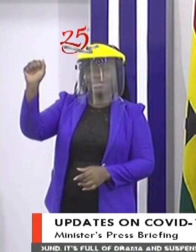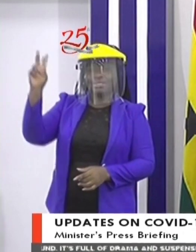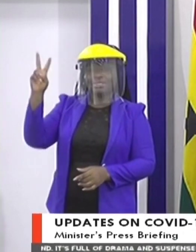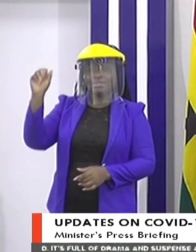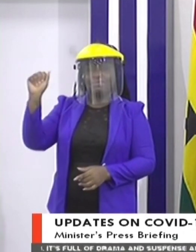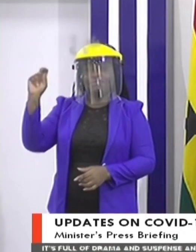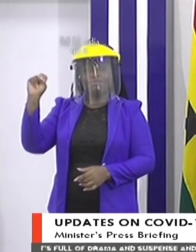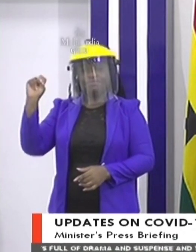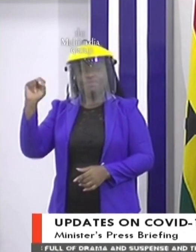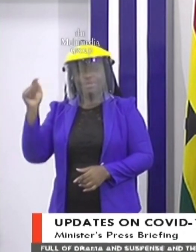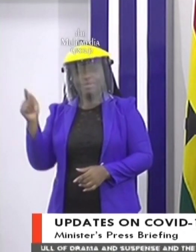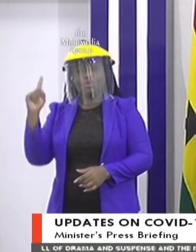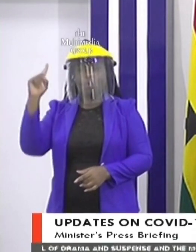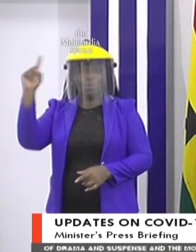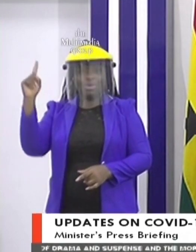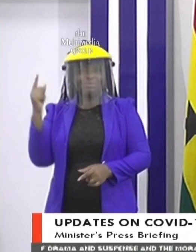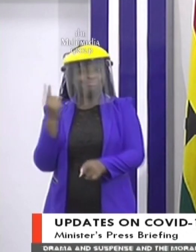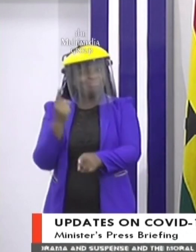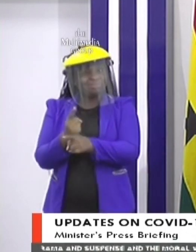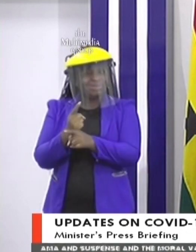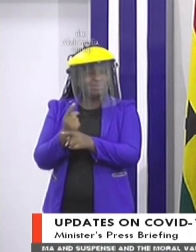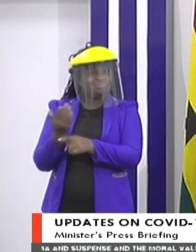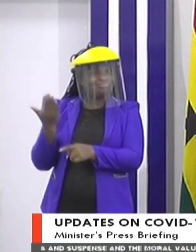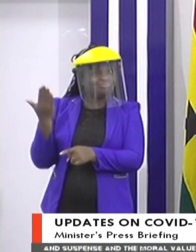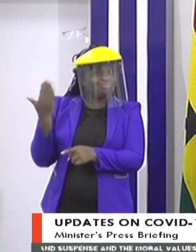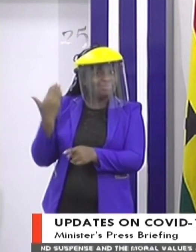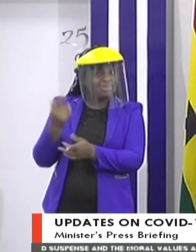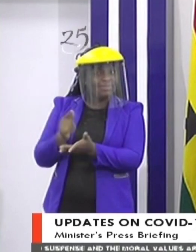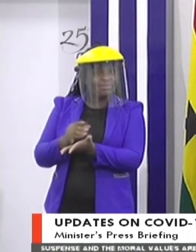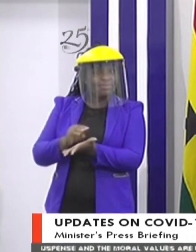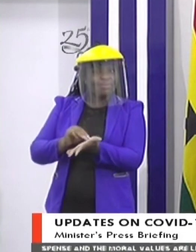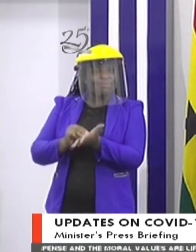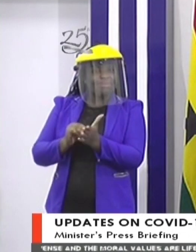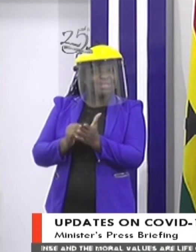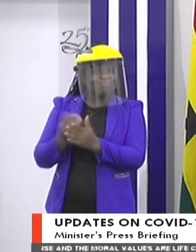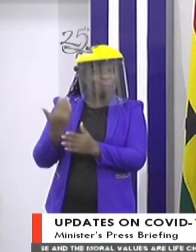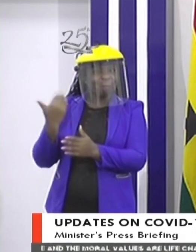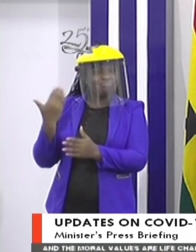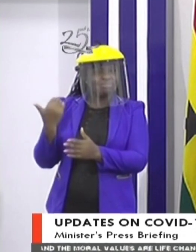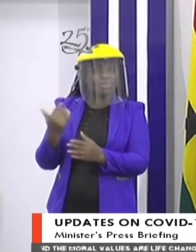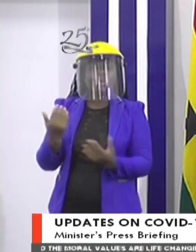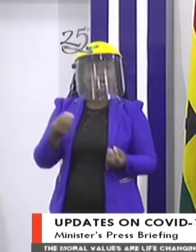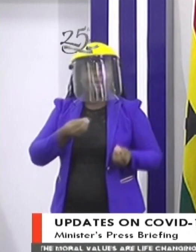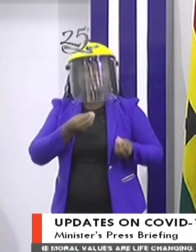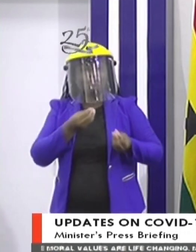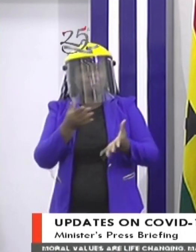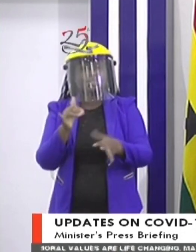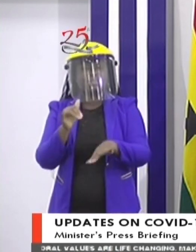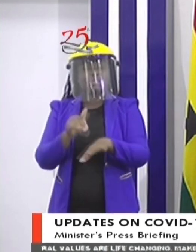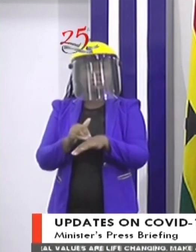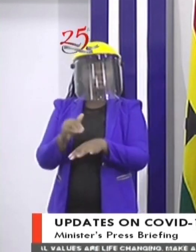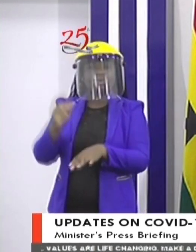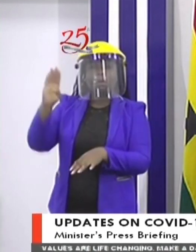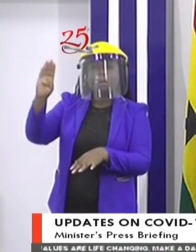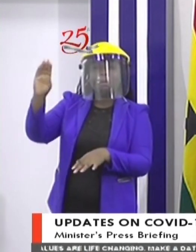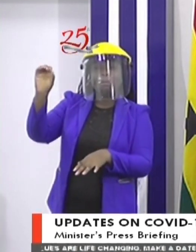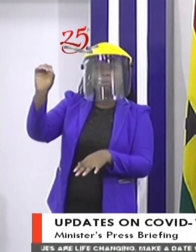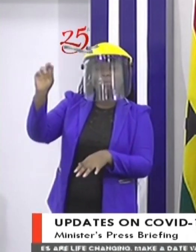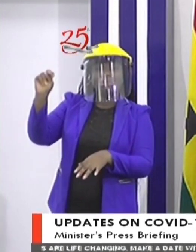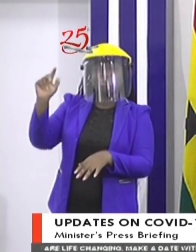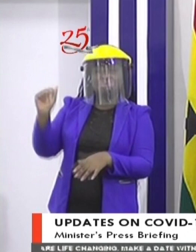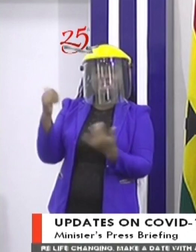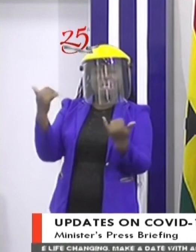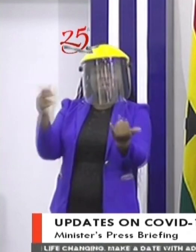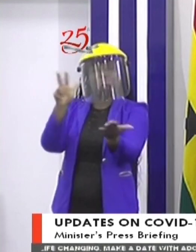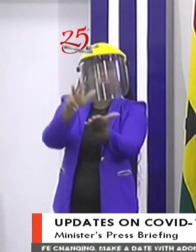1. Just a few minutes ago, we had information Bono is having confirmed